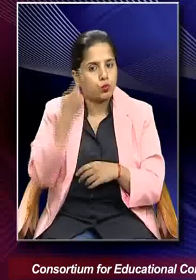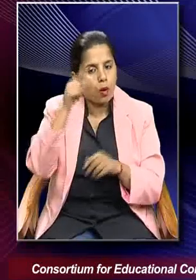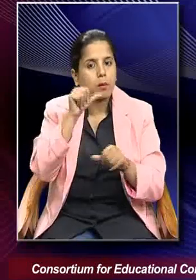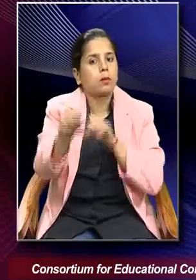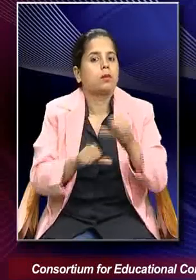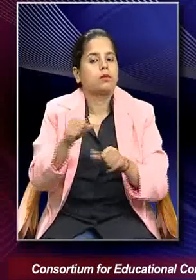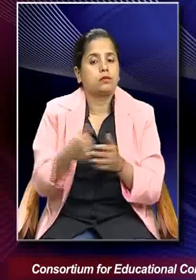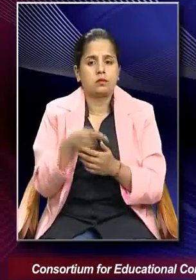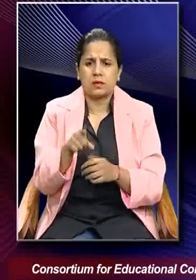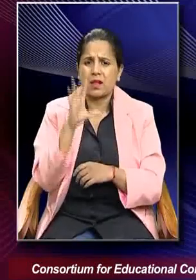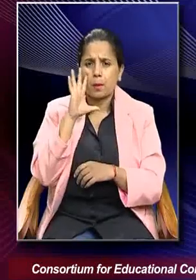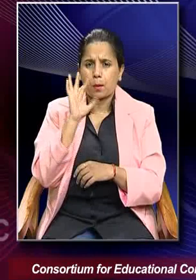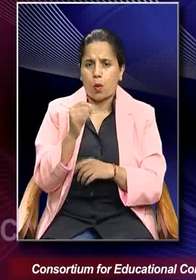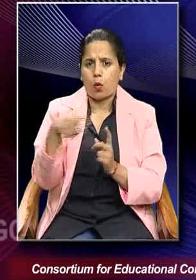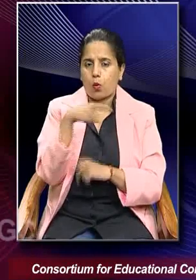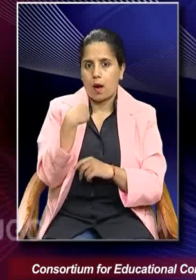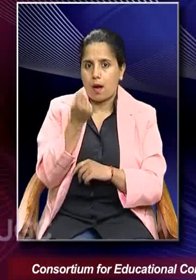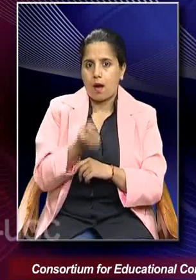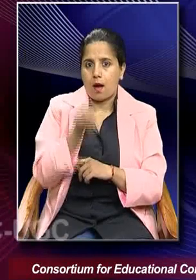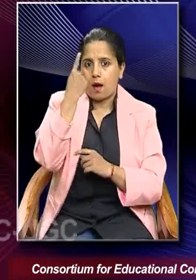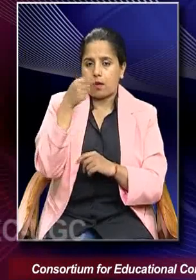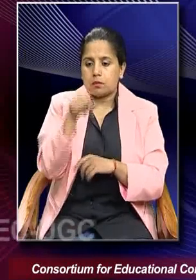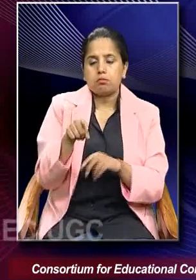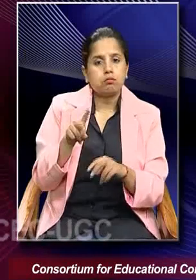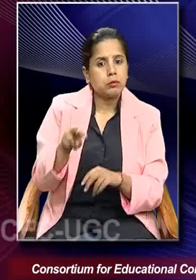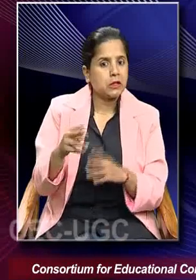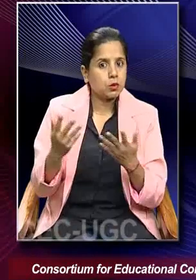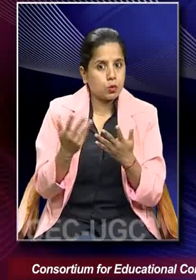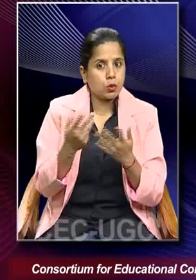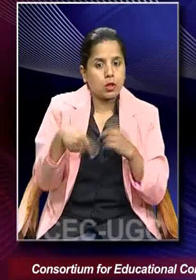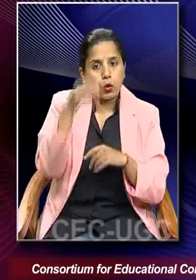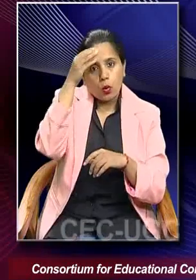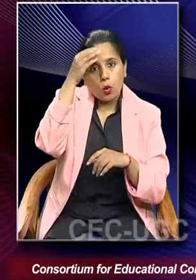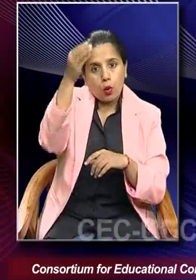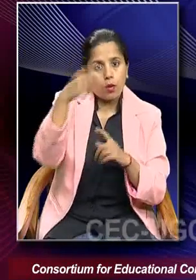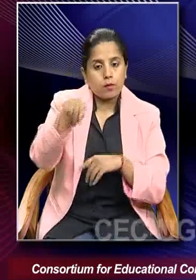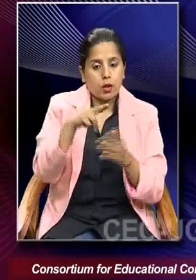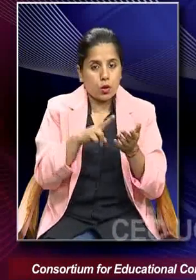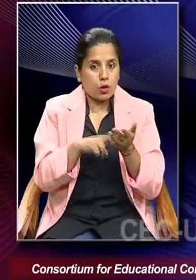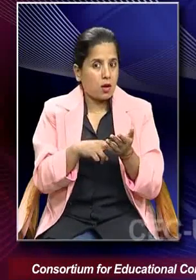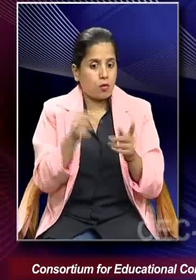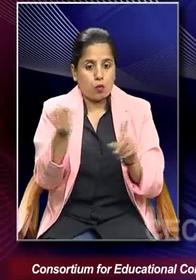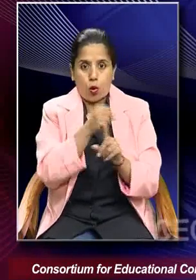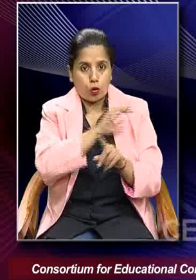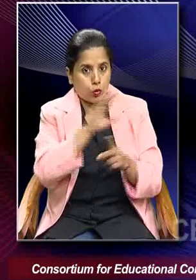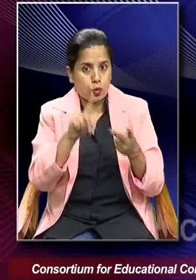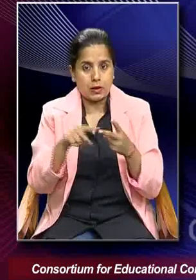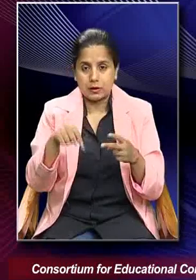Now, it's very important to understand the phenomena or the concept of non-violent, self-reliant